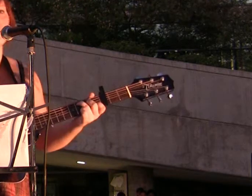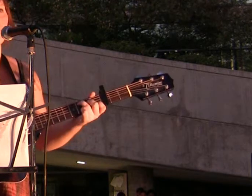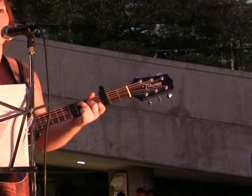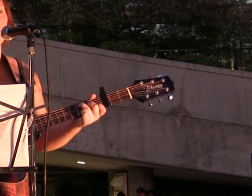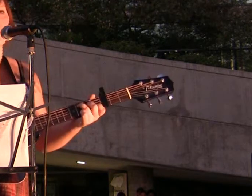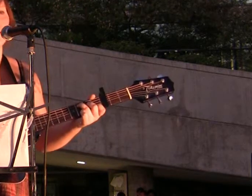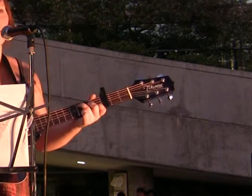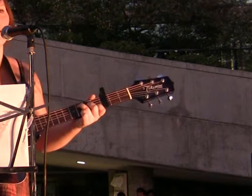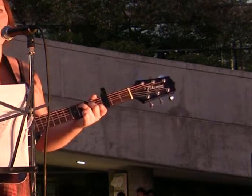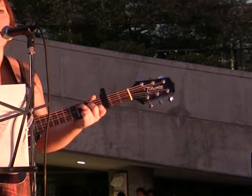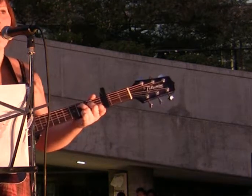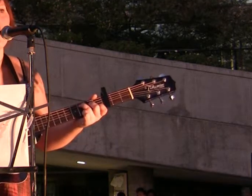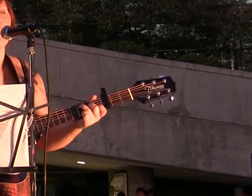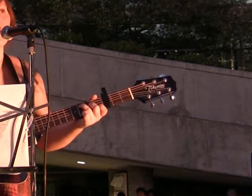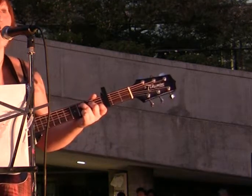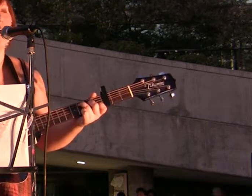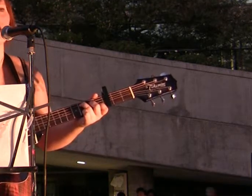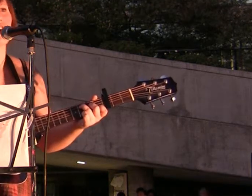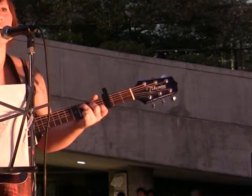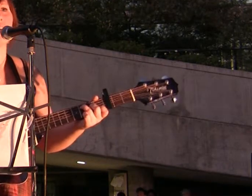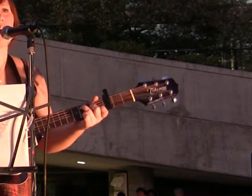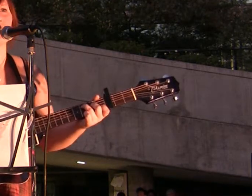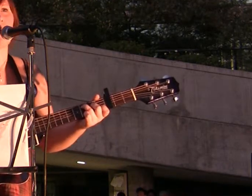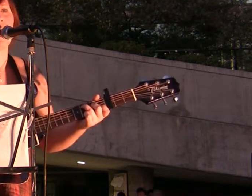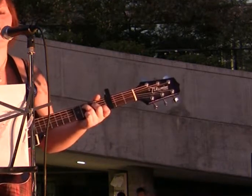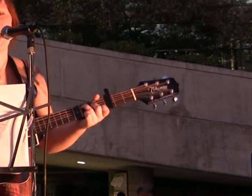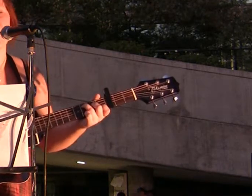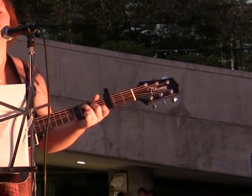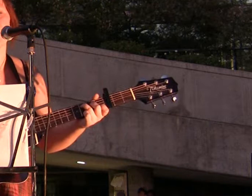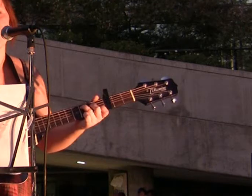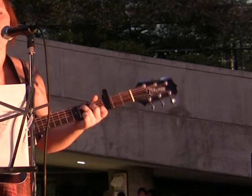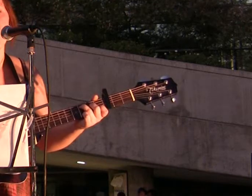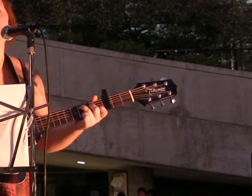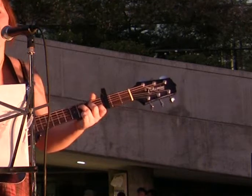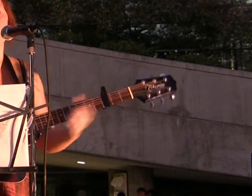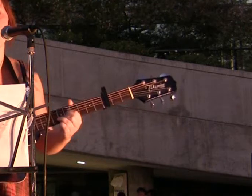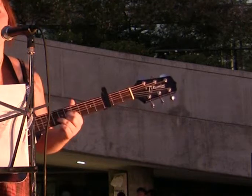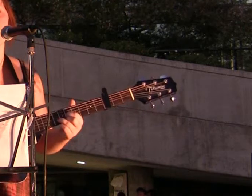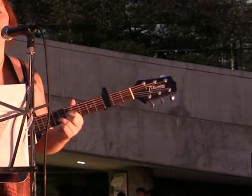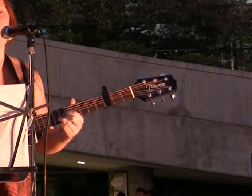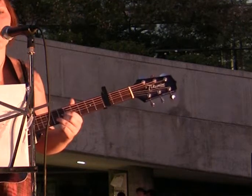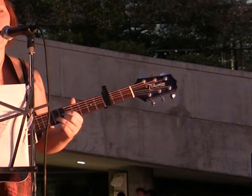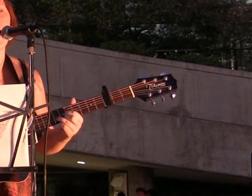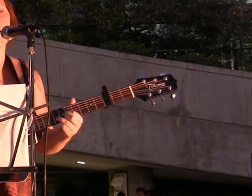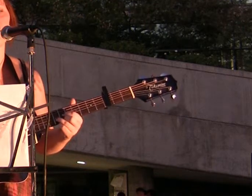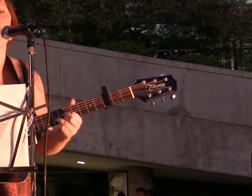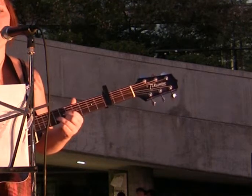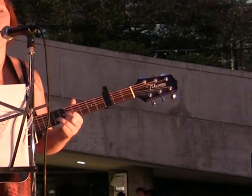live. The boy was turning out his pockets. I heard him